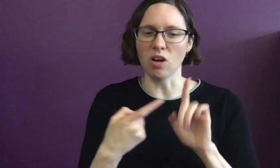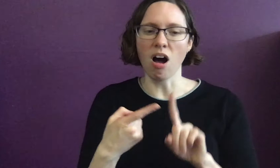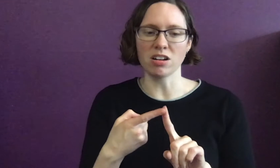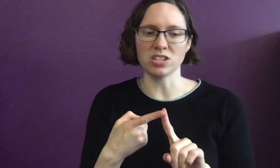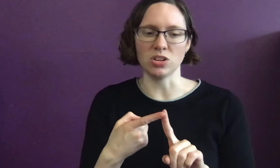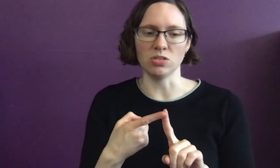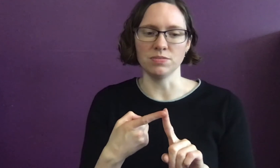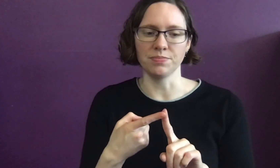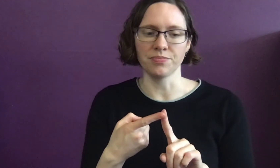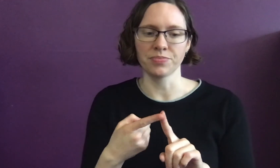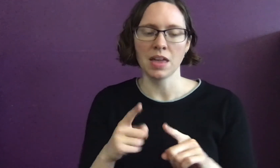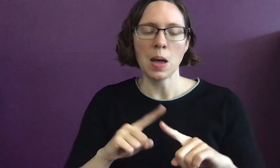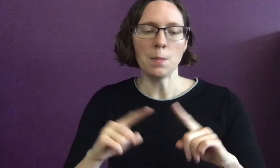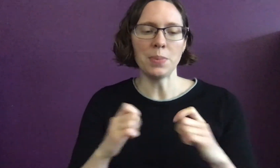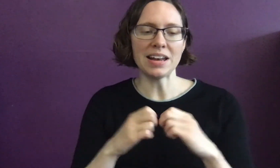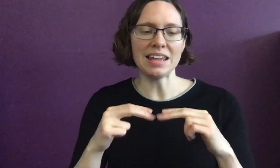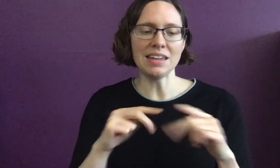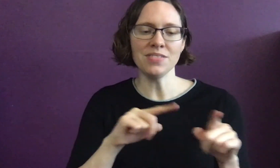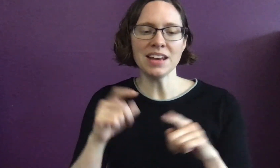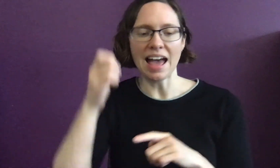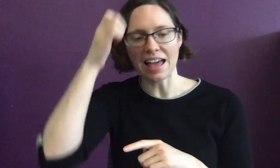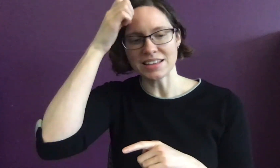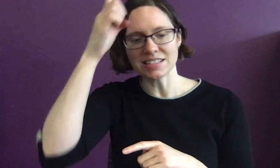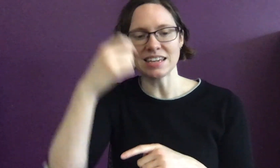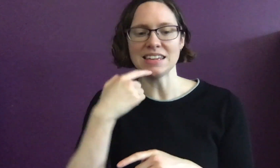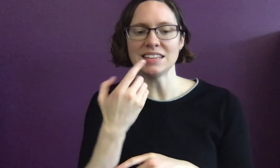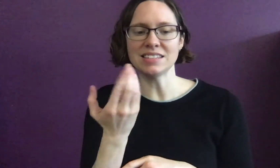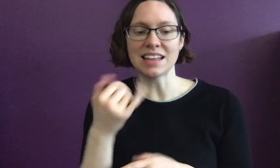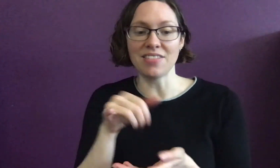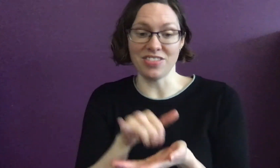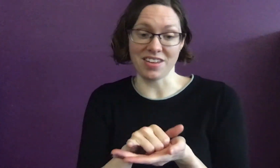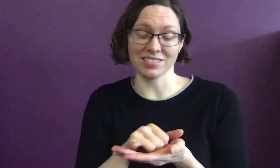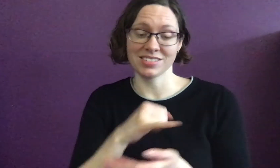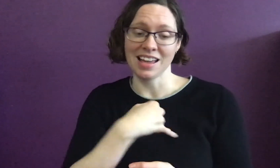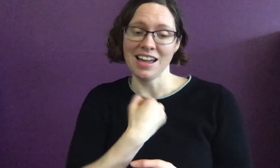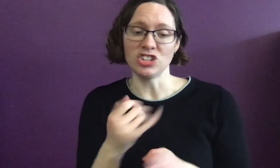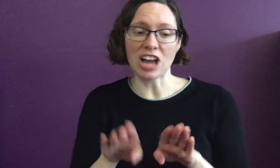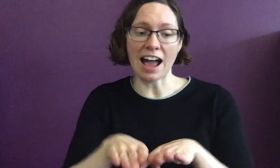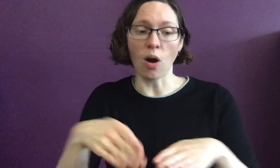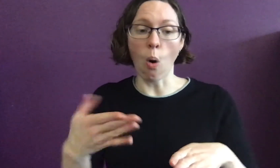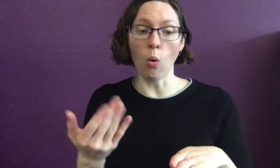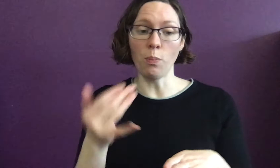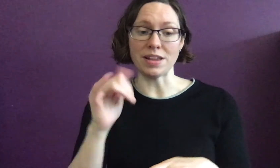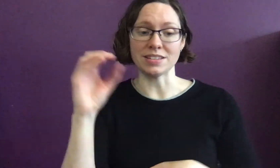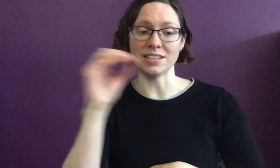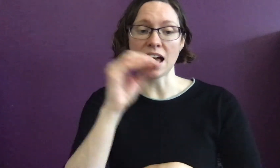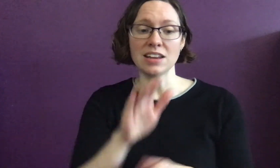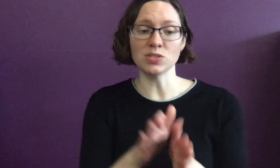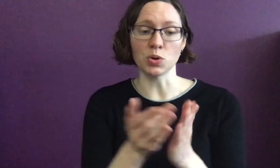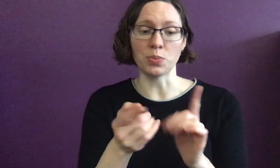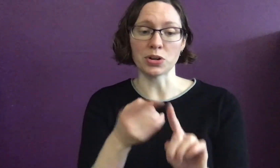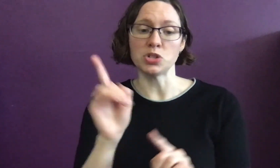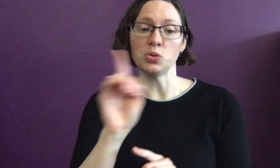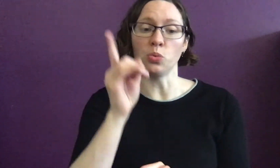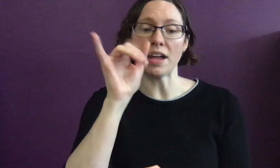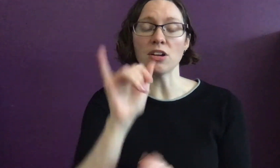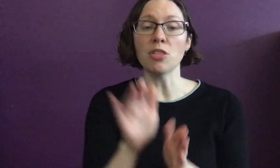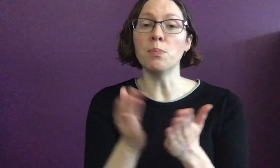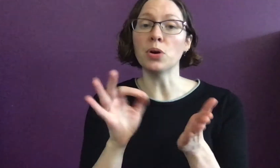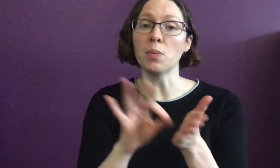belong to." But even as he said this, Jack opened the dinosaur book to where the